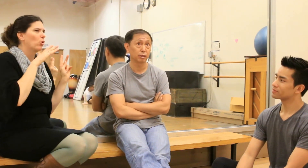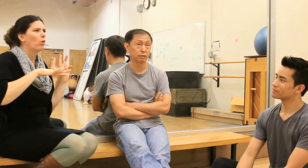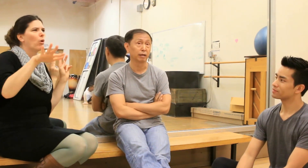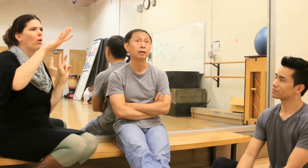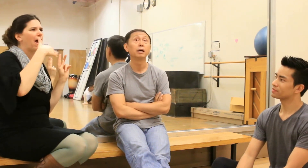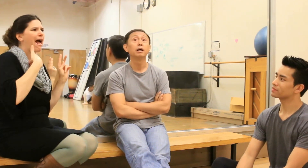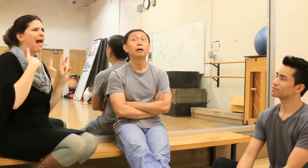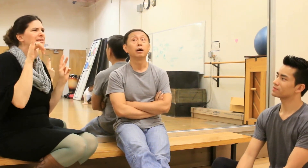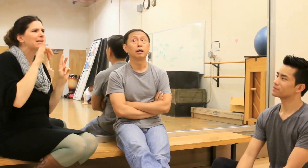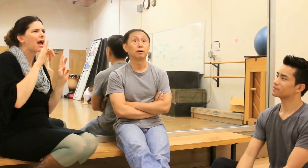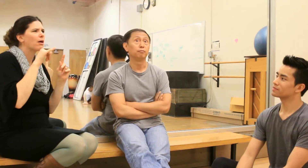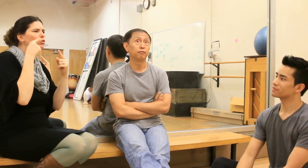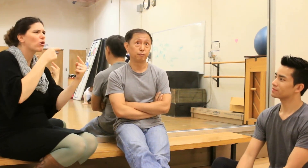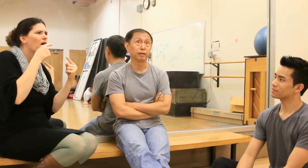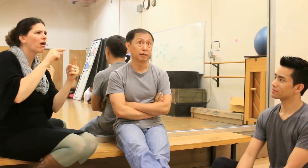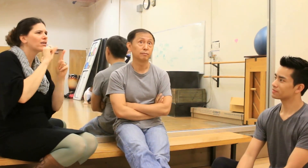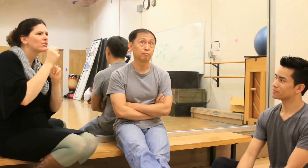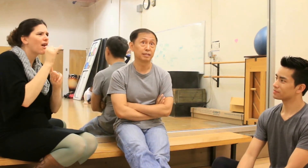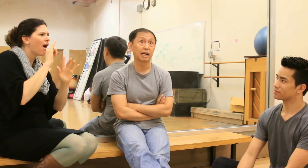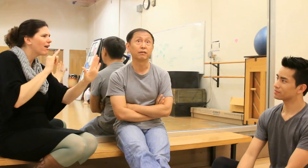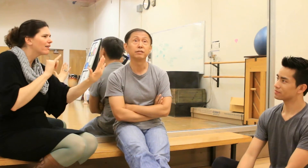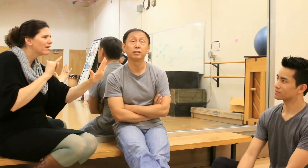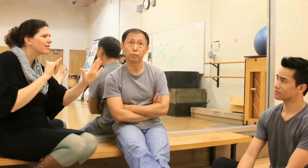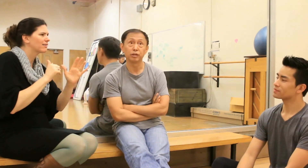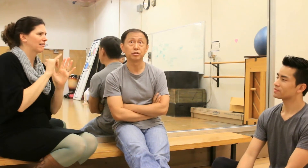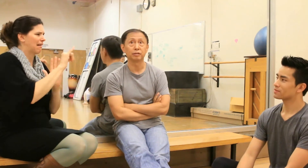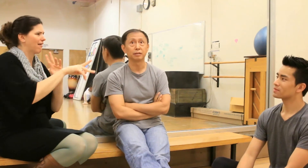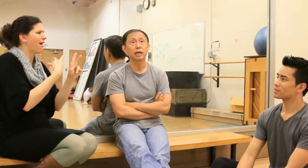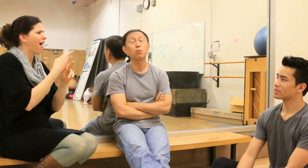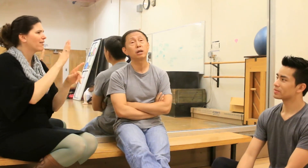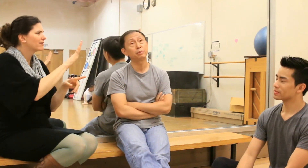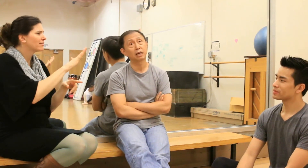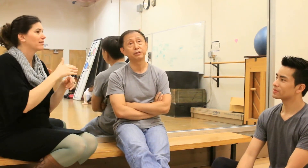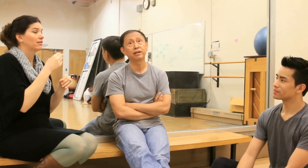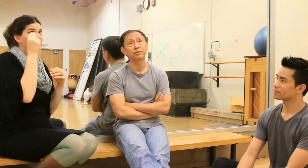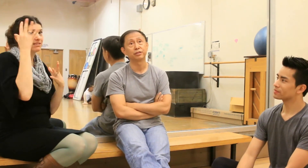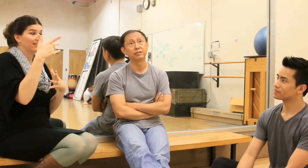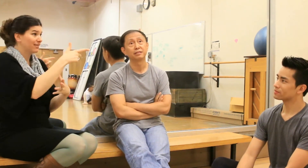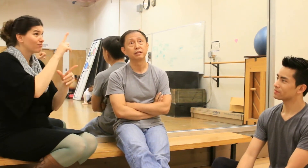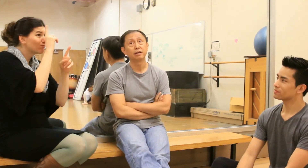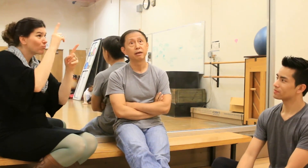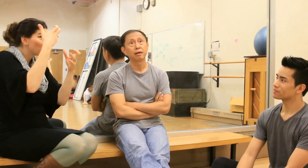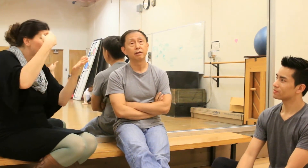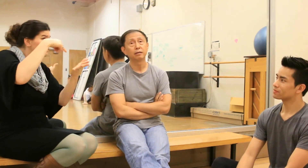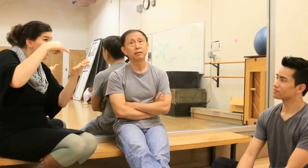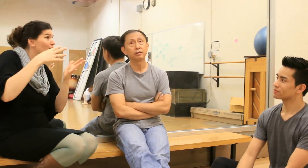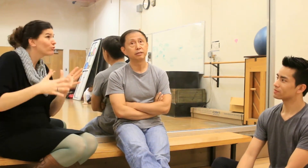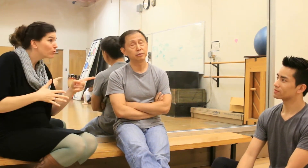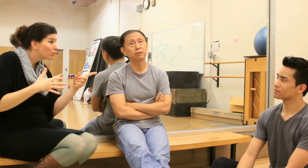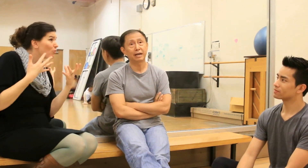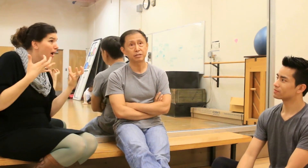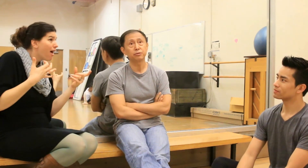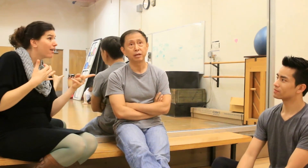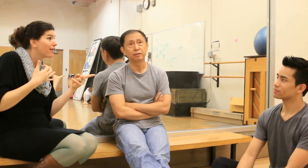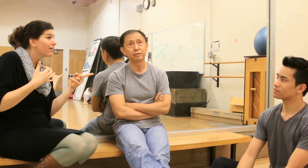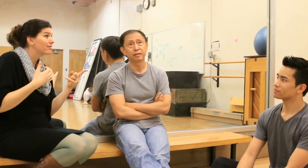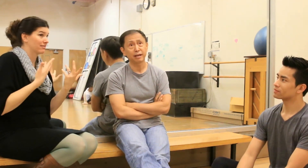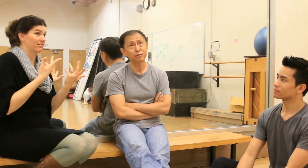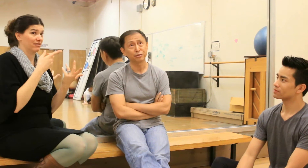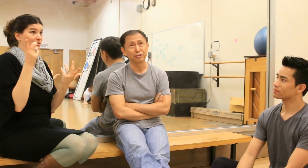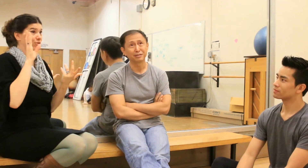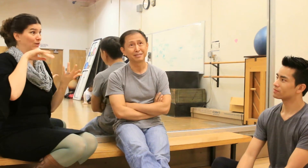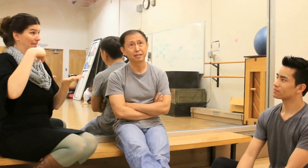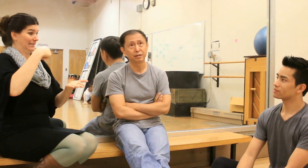students struggling this kind of a situation. He want to become a dancer. You know, as you know,